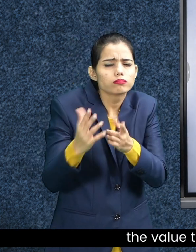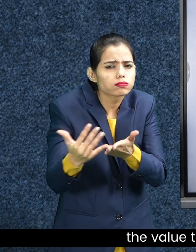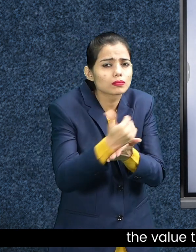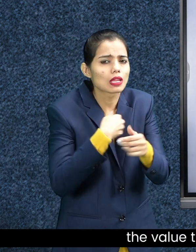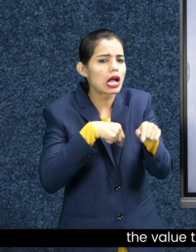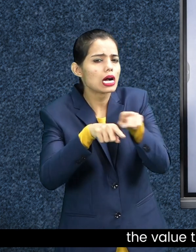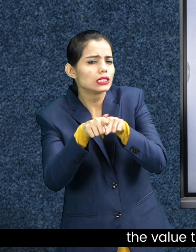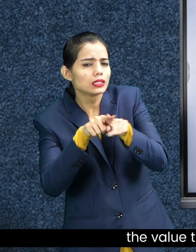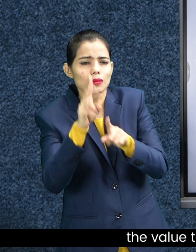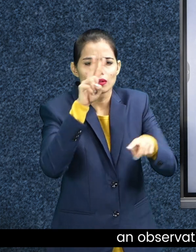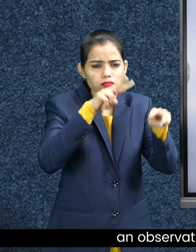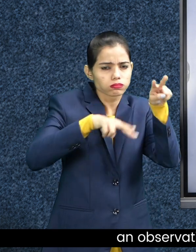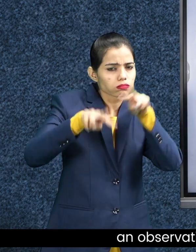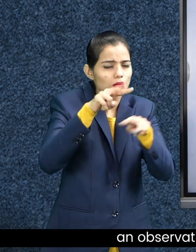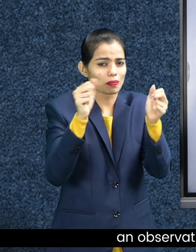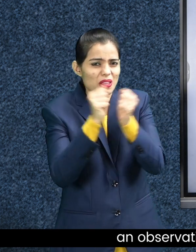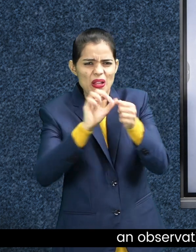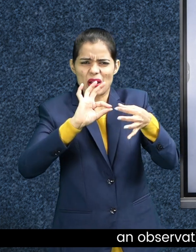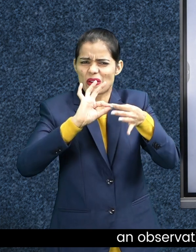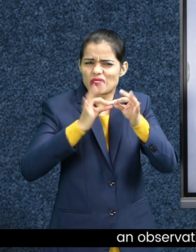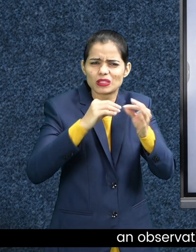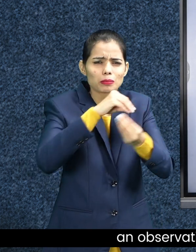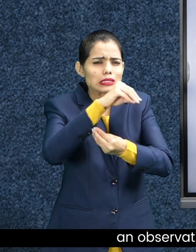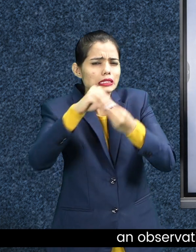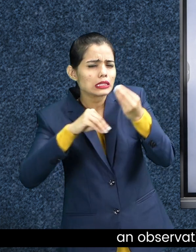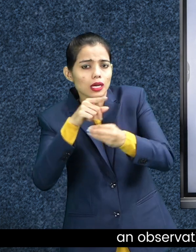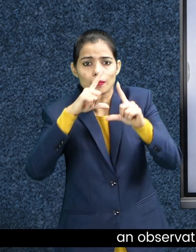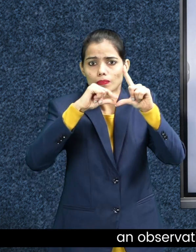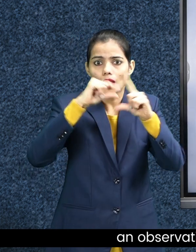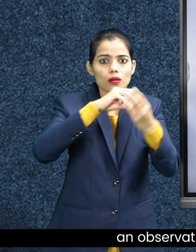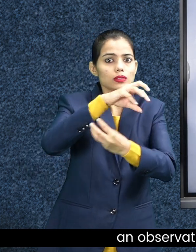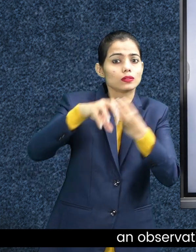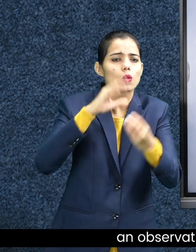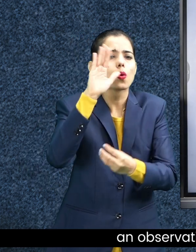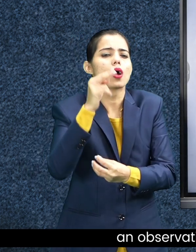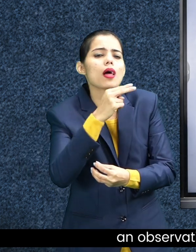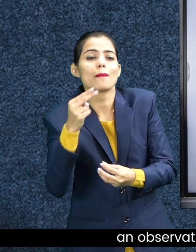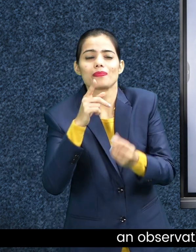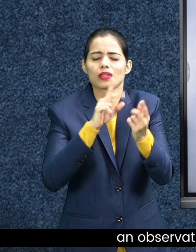dataset, that is, an observation with the maximum frequency is called mode.